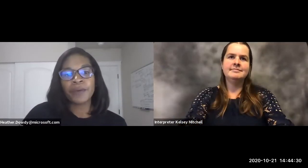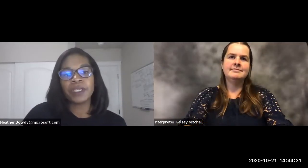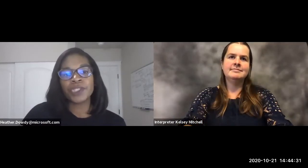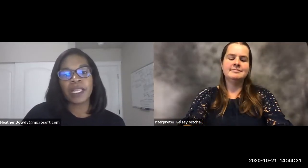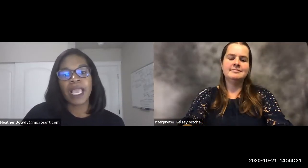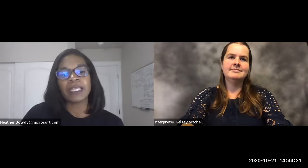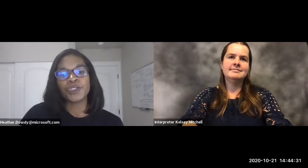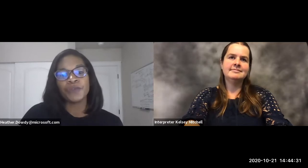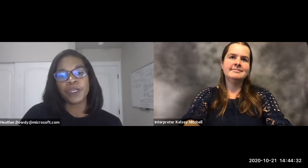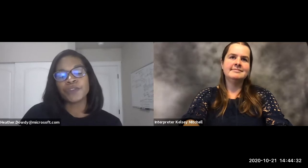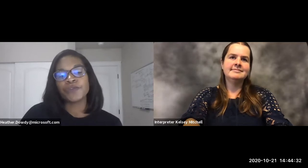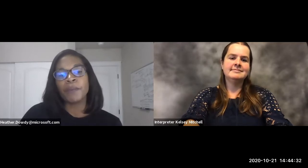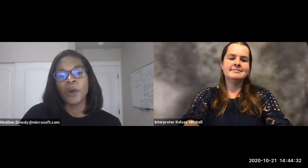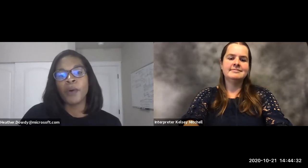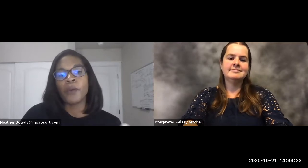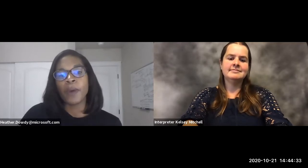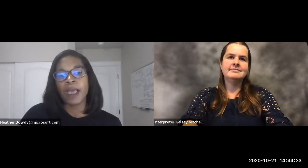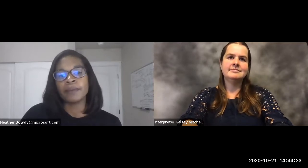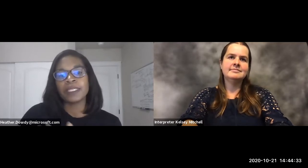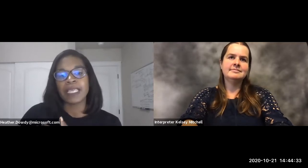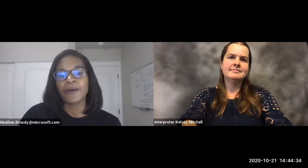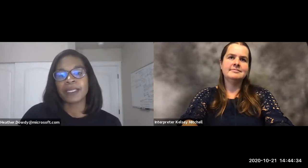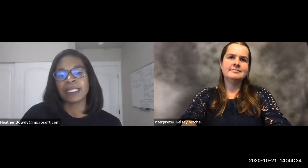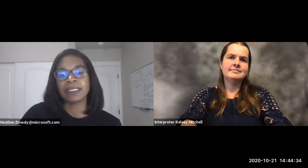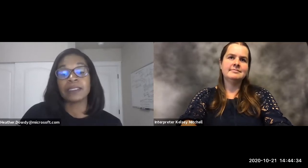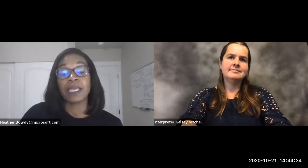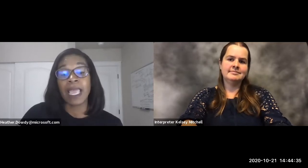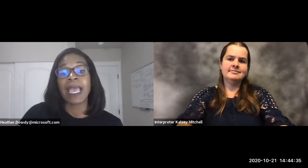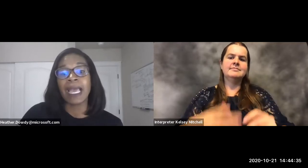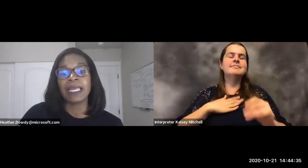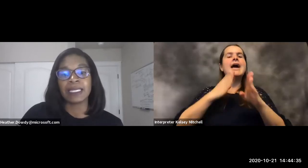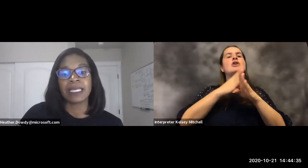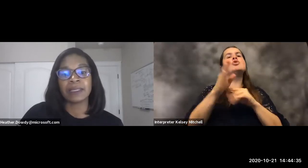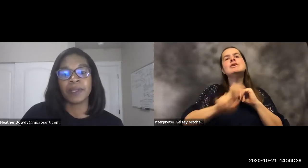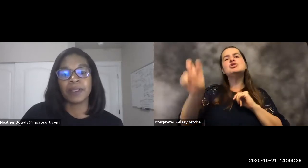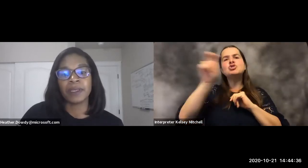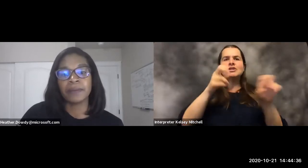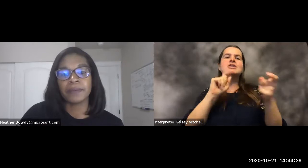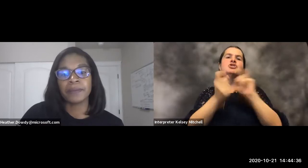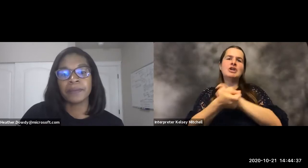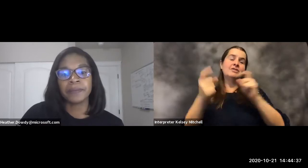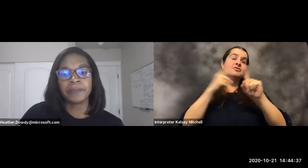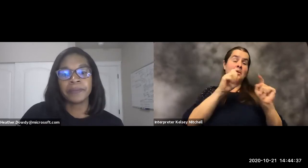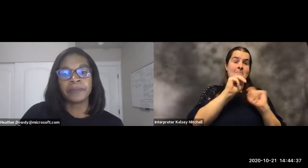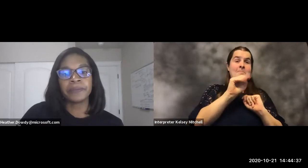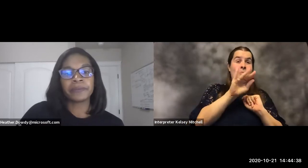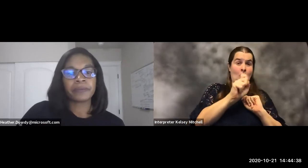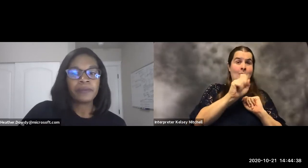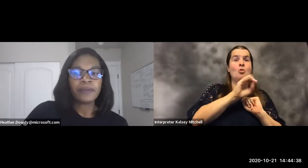So my career journey has traversed from mobile, web, to now to AI and accessibility.